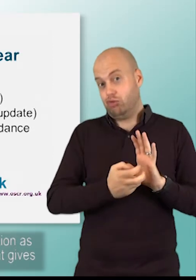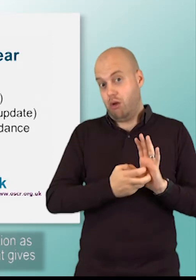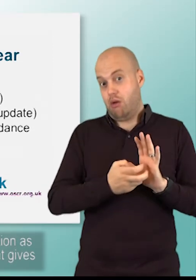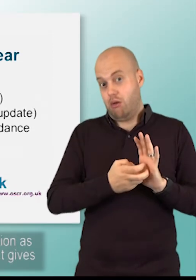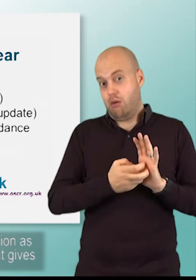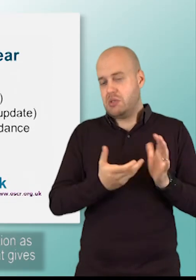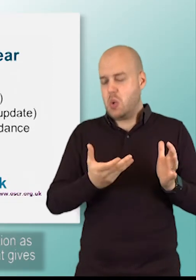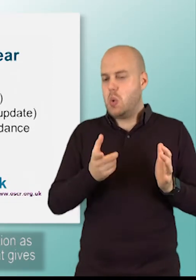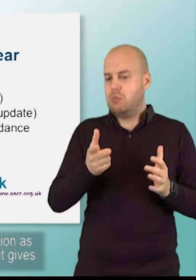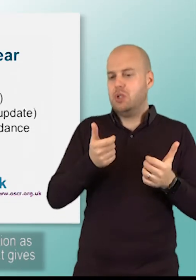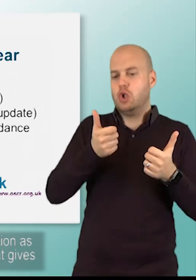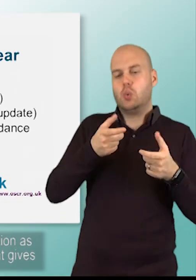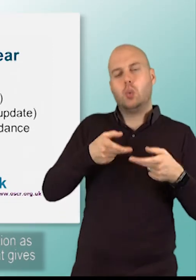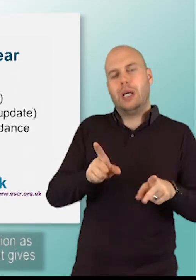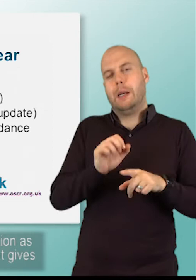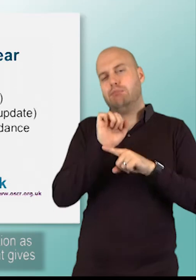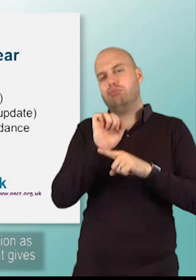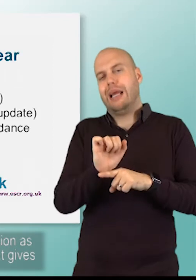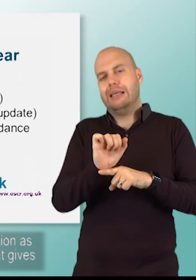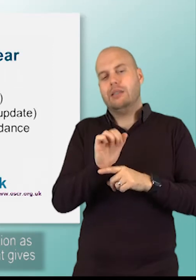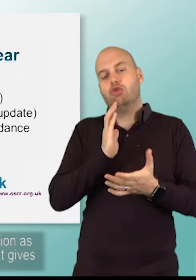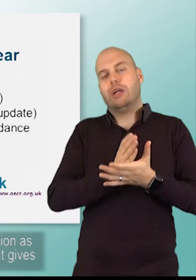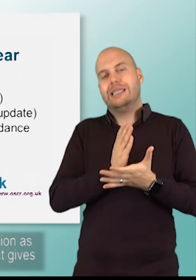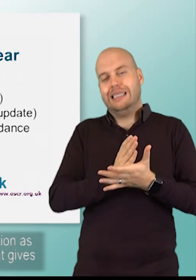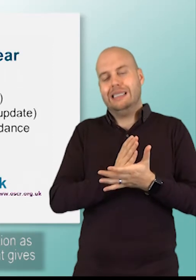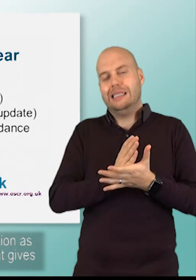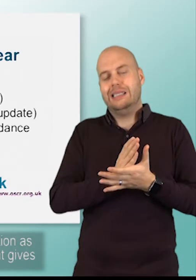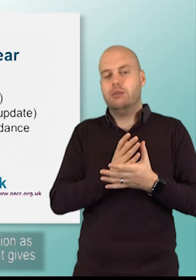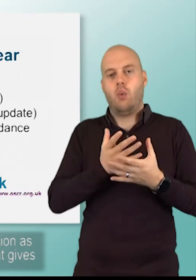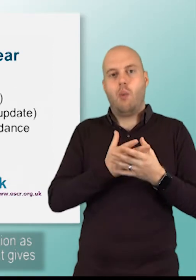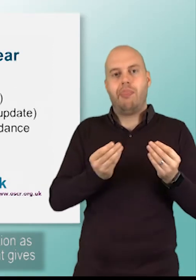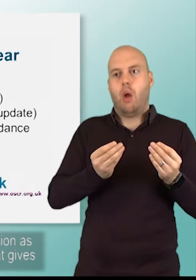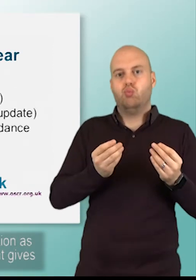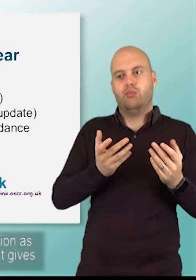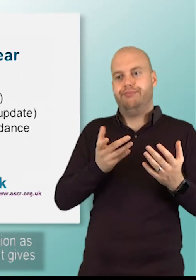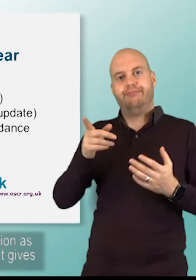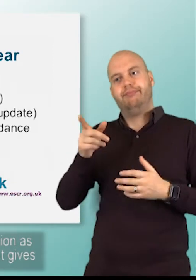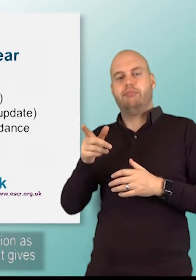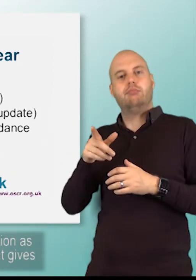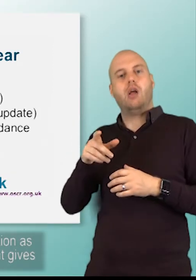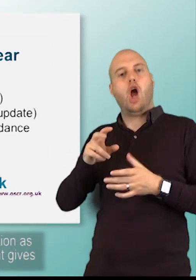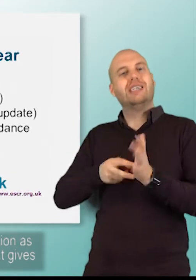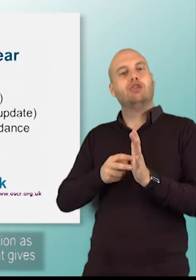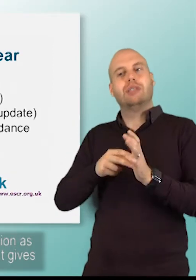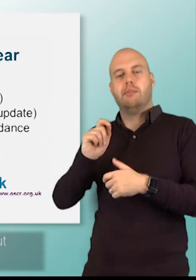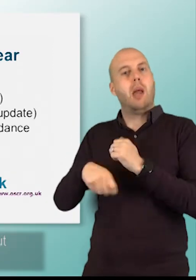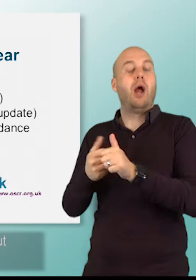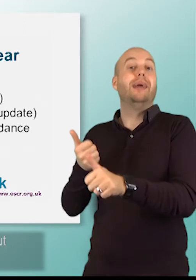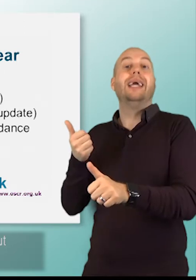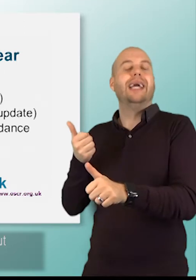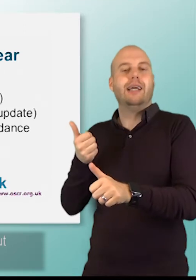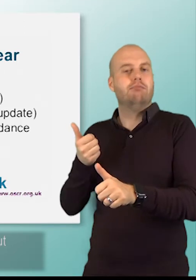protecting trustees without full incorporation as a company. So it's a purpose-designed legal vehicle that gives you some